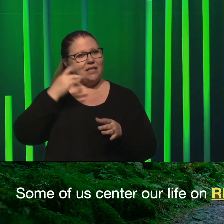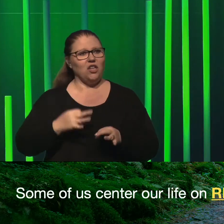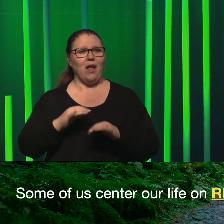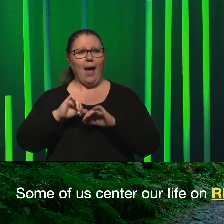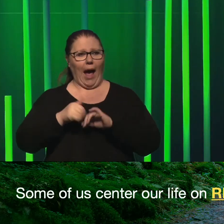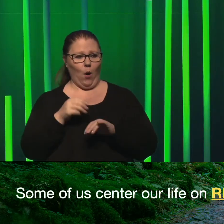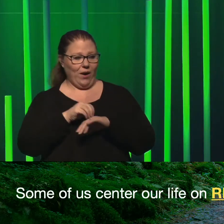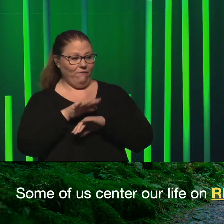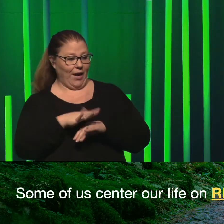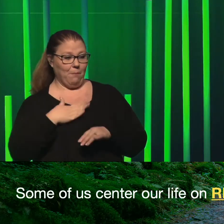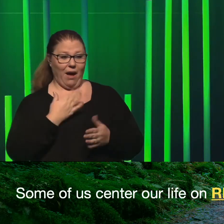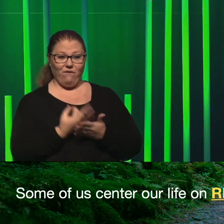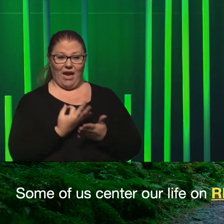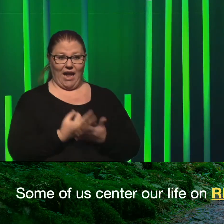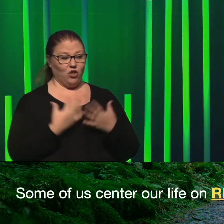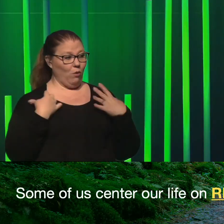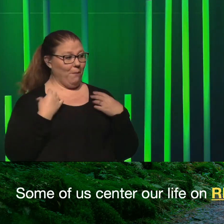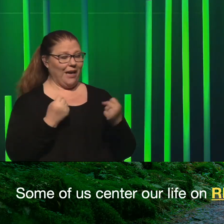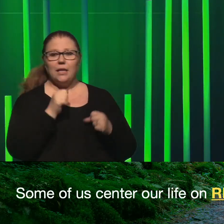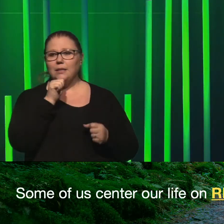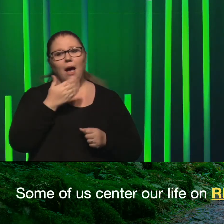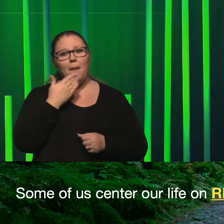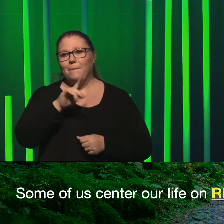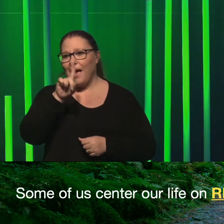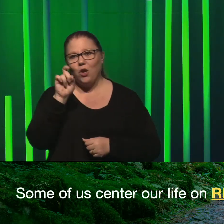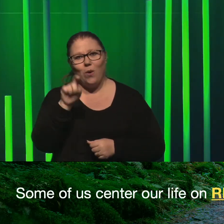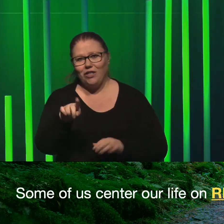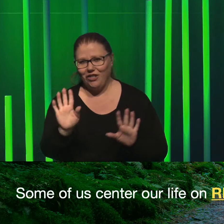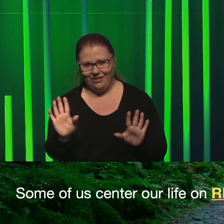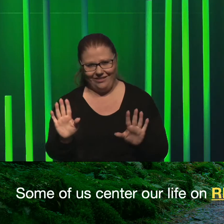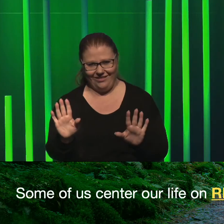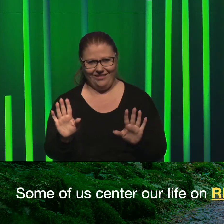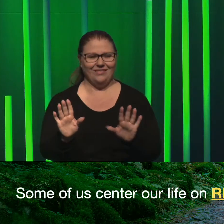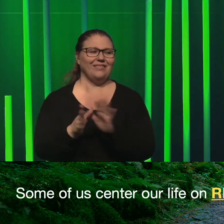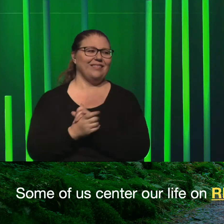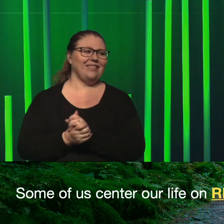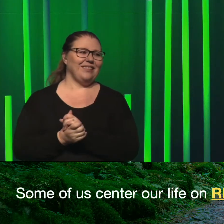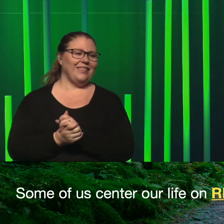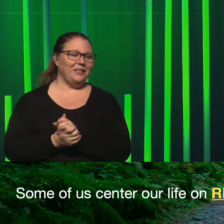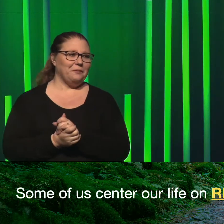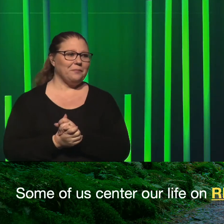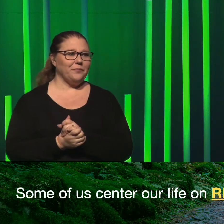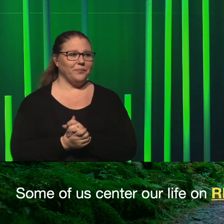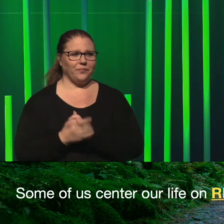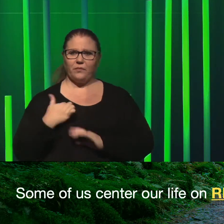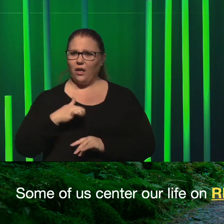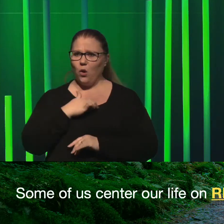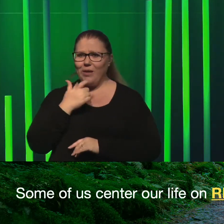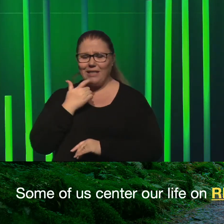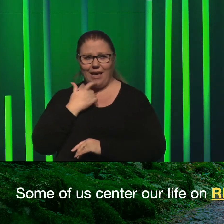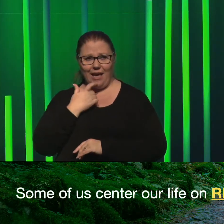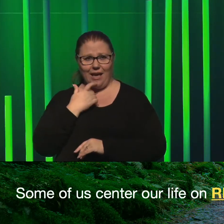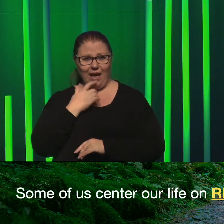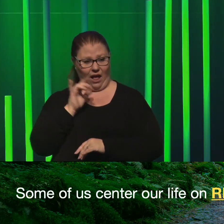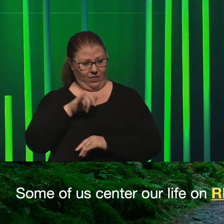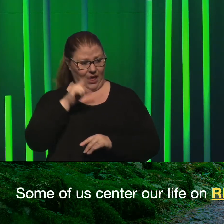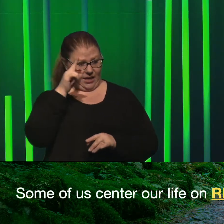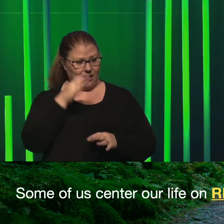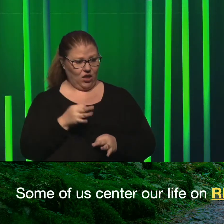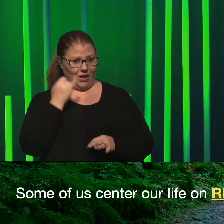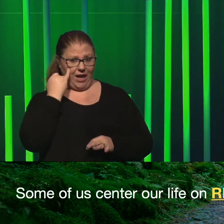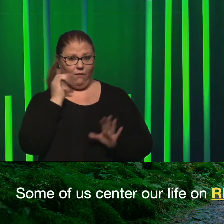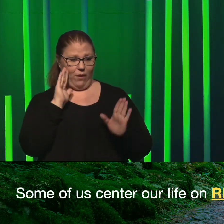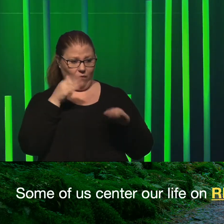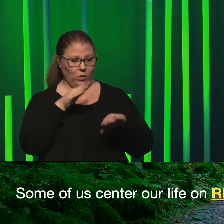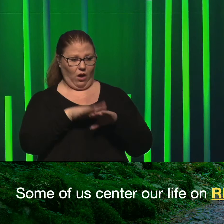my financial well-being. That's not a bad question to ask, by the way, right? Or we say, will this decision, if we center